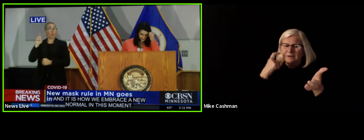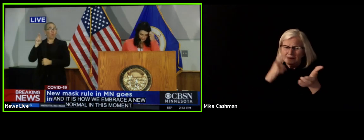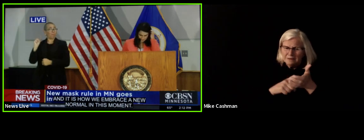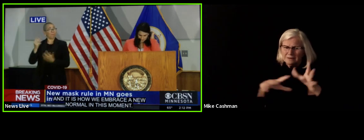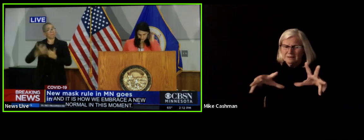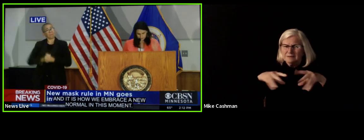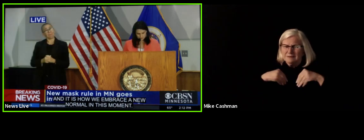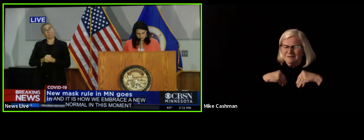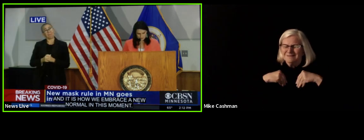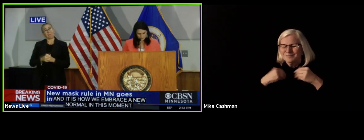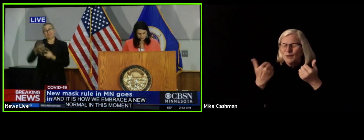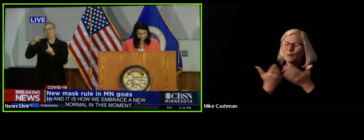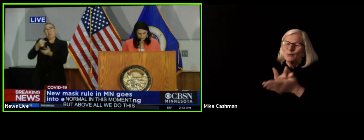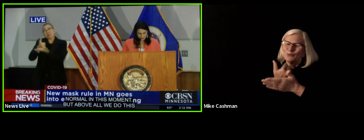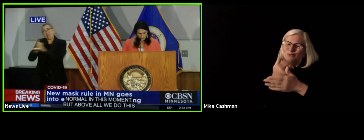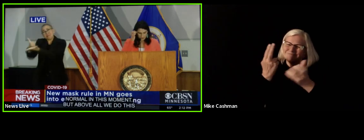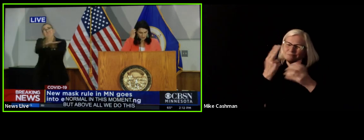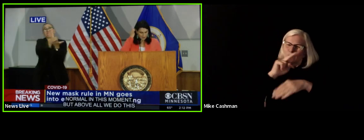lives.